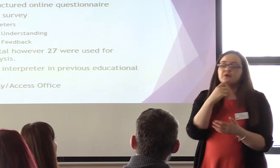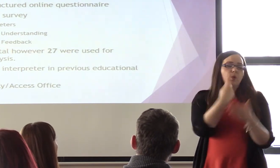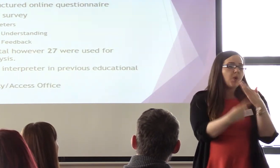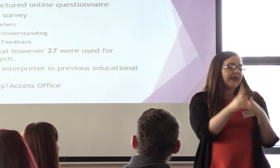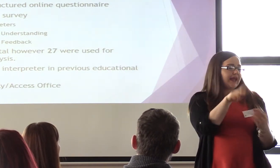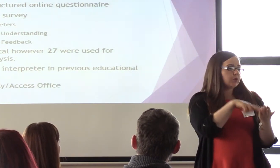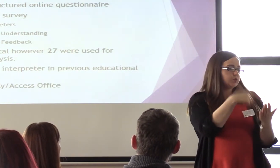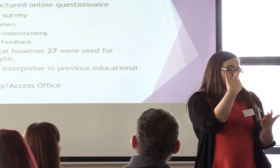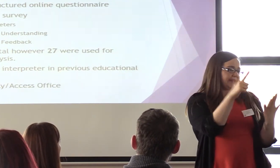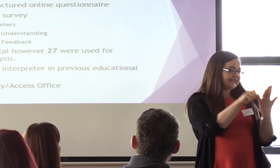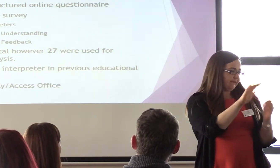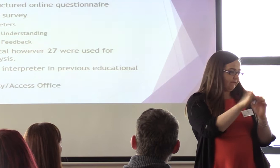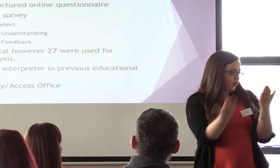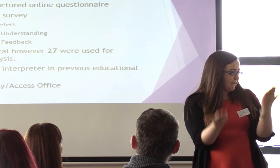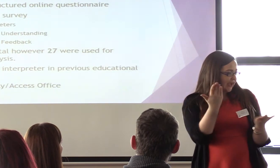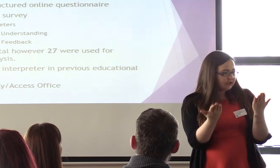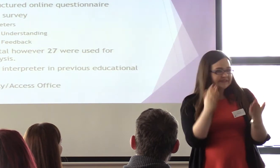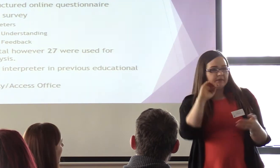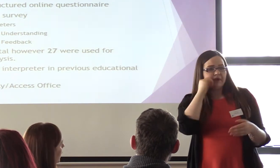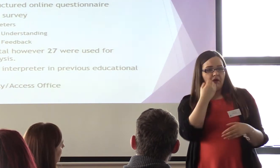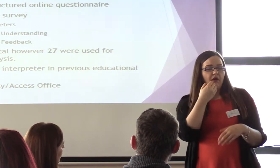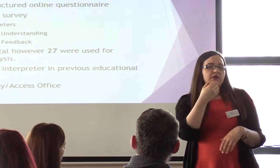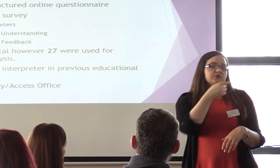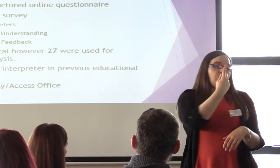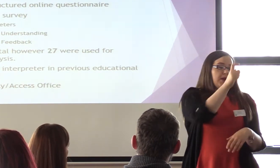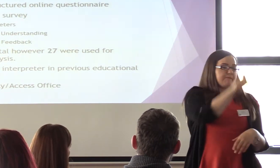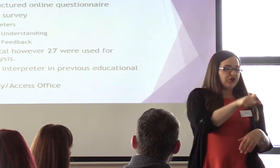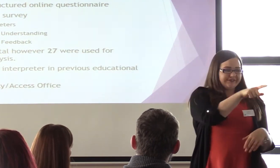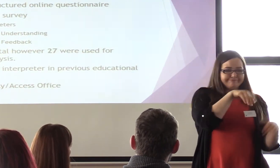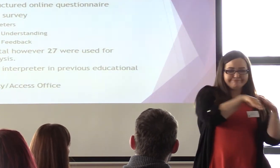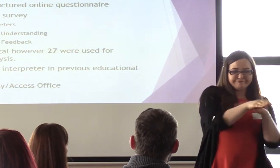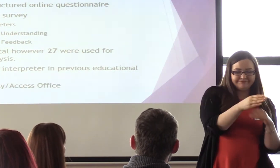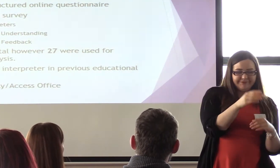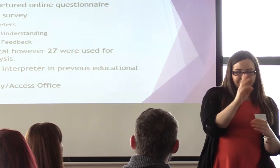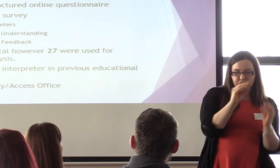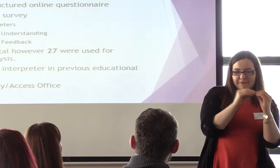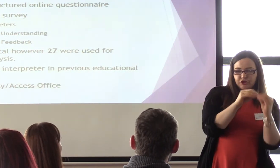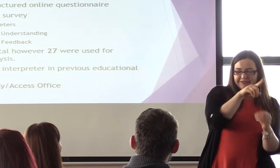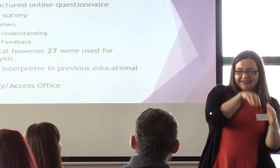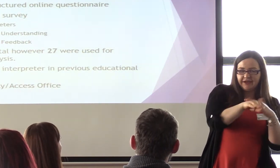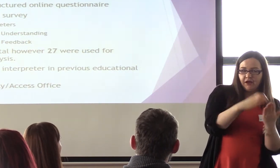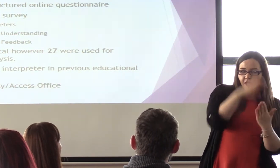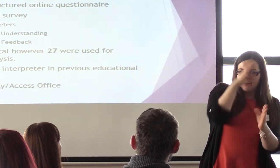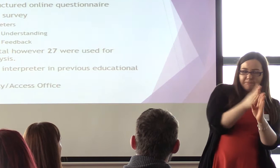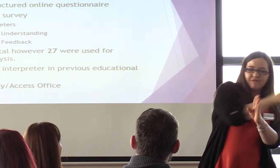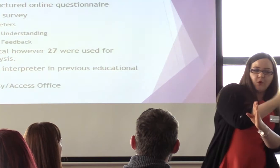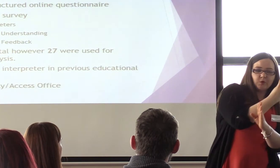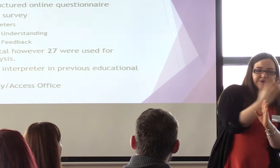that was fantastic. I only used 27 for comparisons because one person mentioned that they